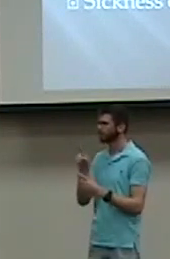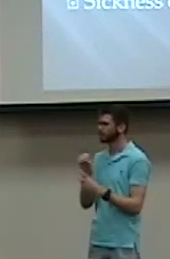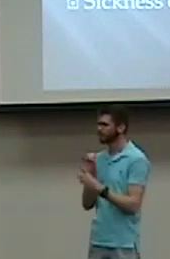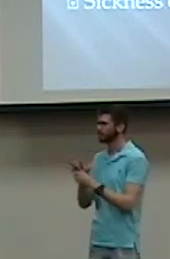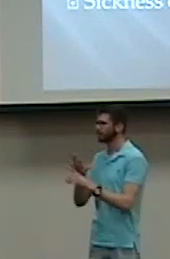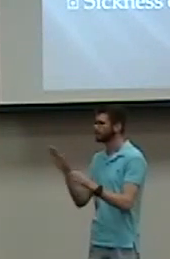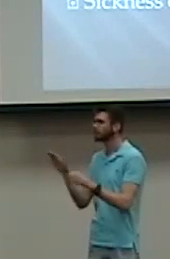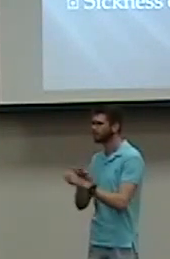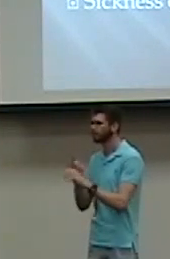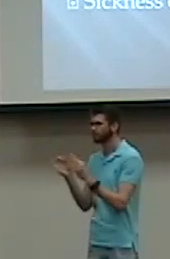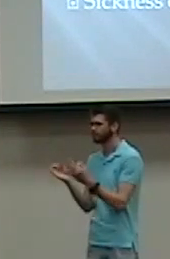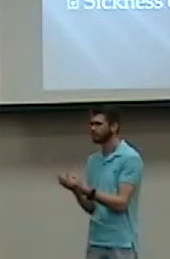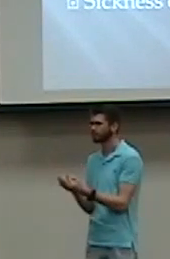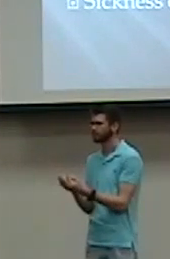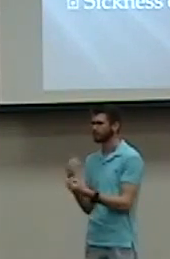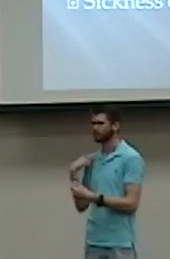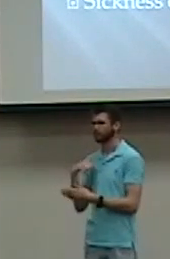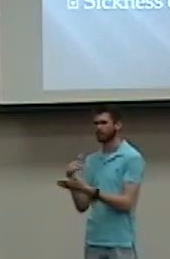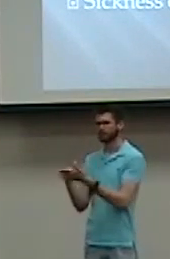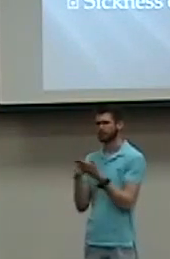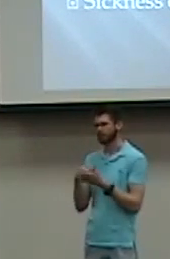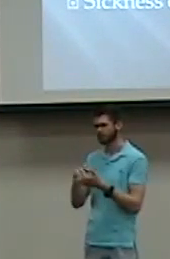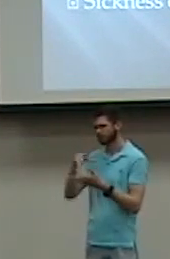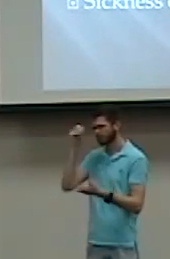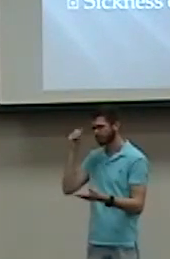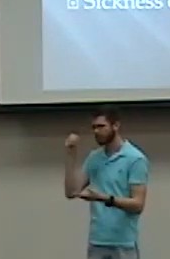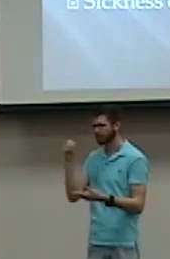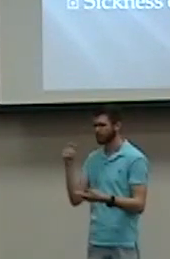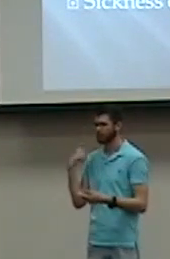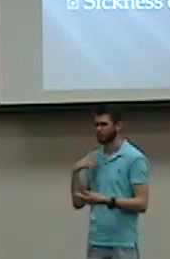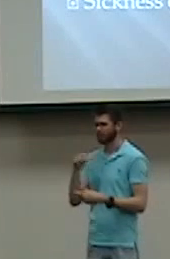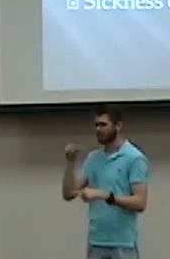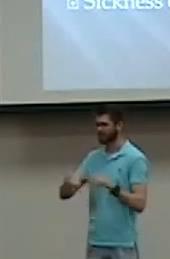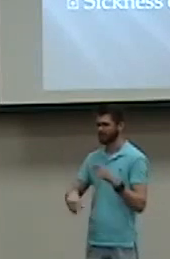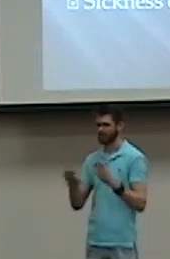We must learn that we cannot compare hurts. At